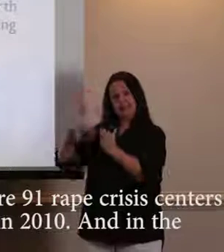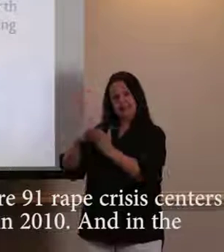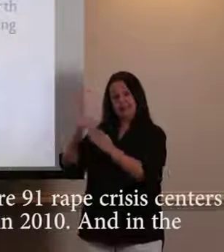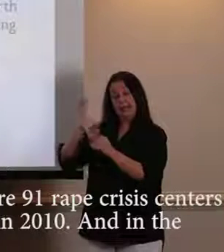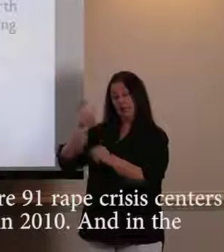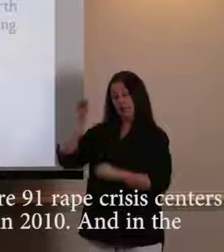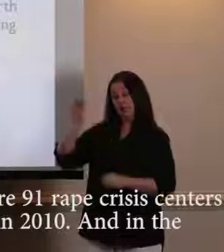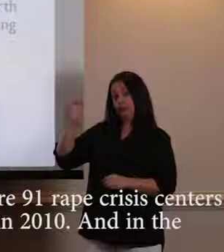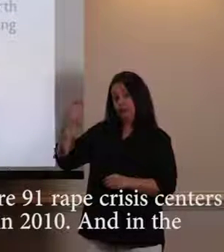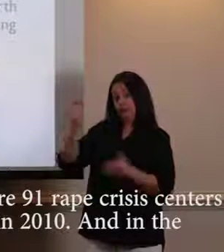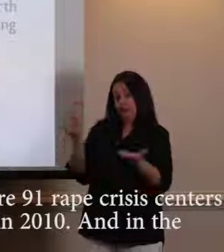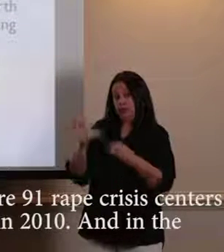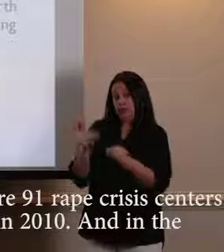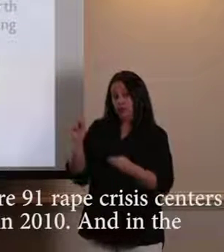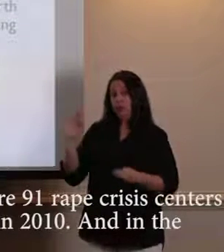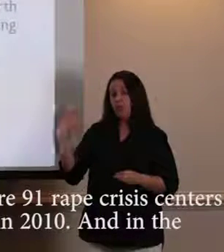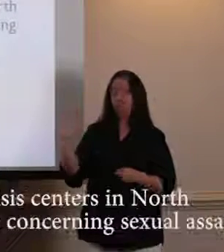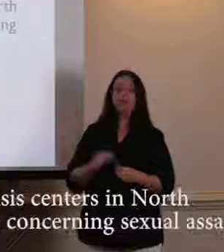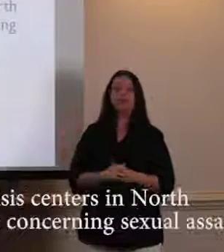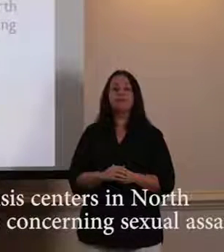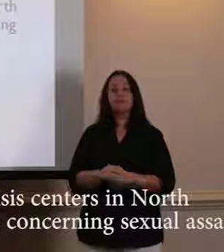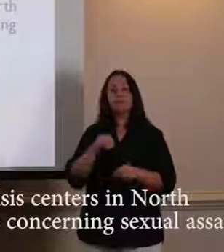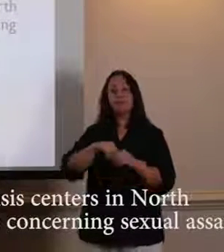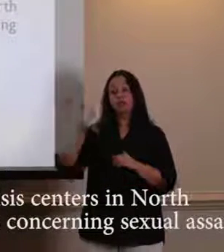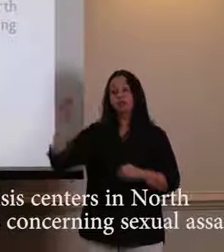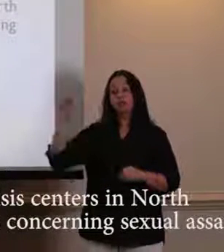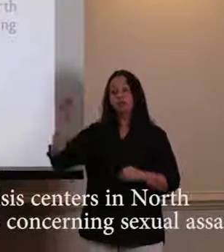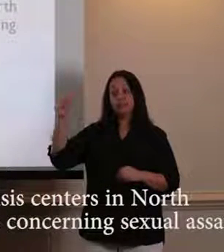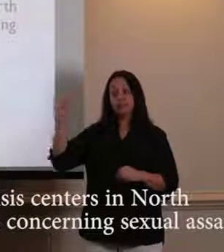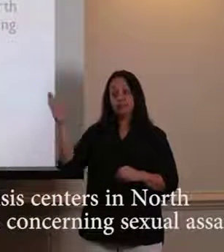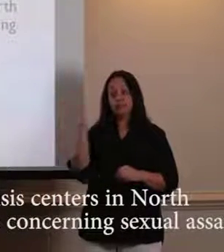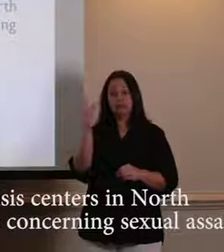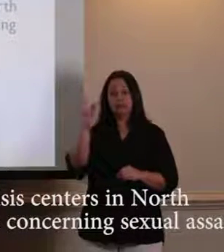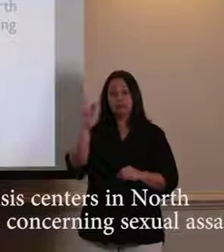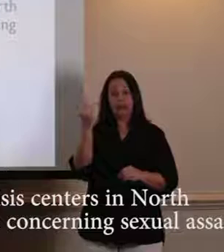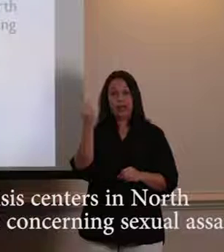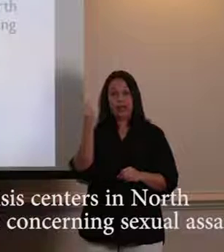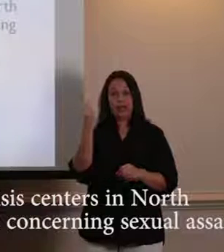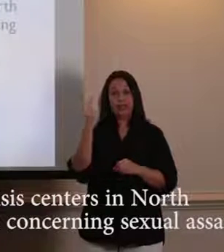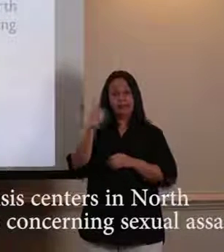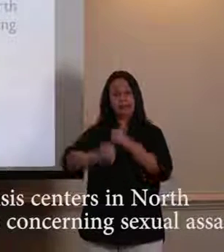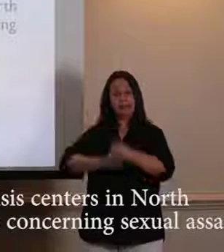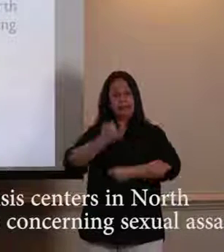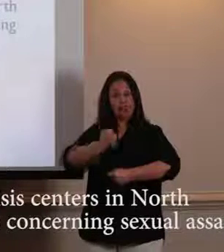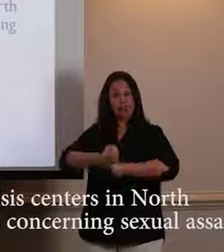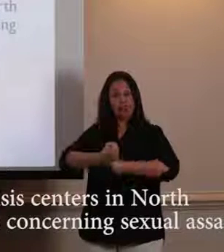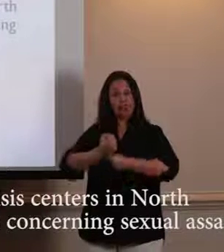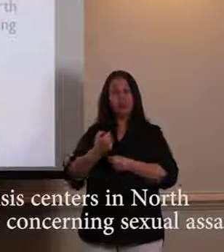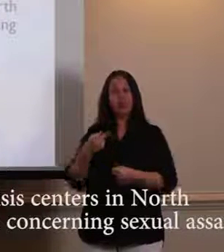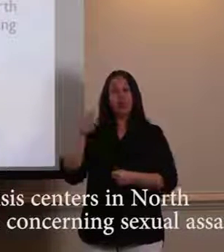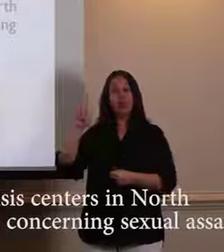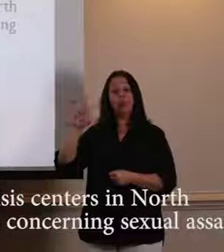2010. And in the 2010-2011 fiscal year, rape crisis centers in North Carolina received